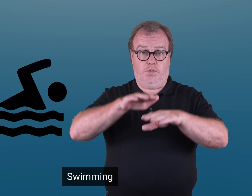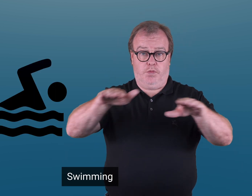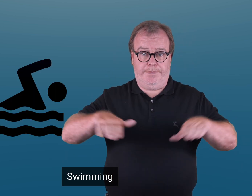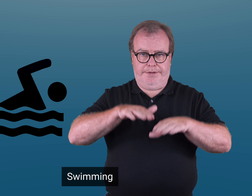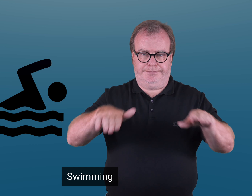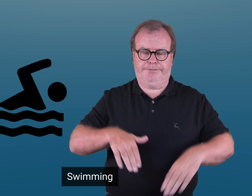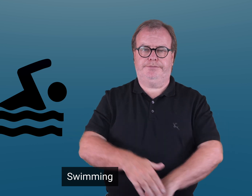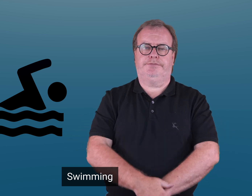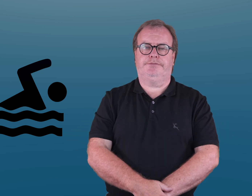Swimming.